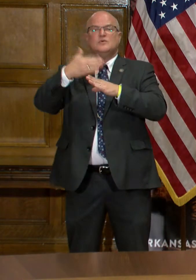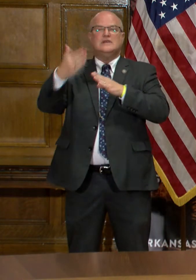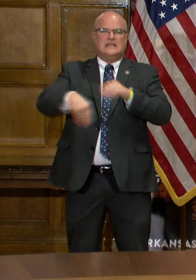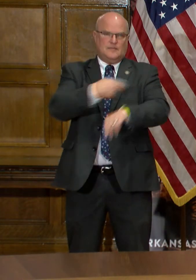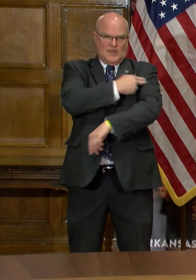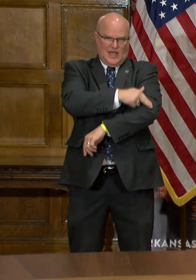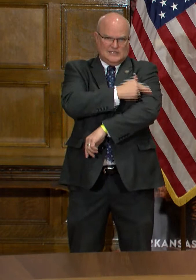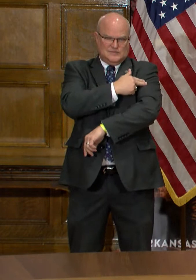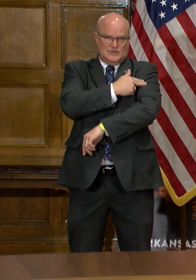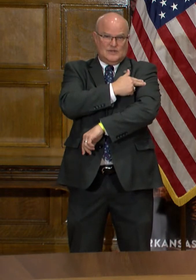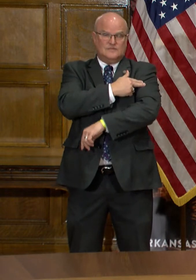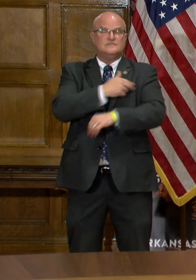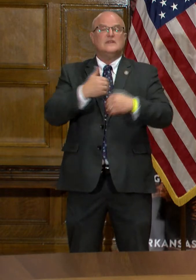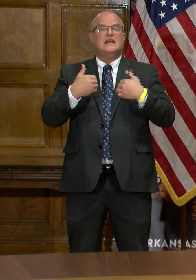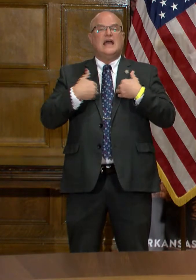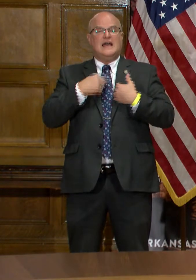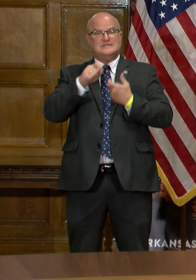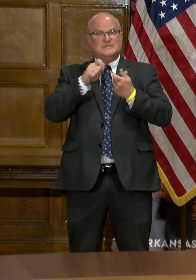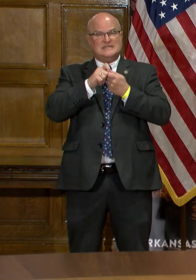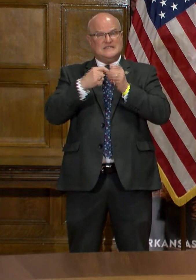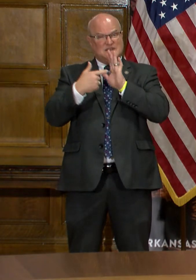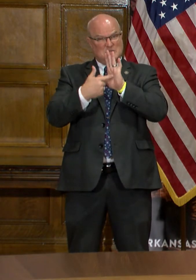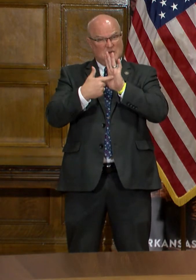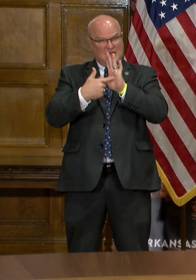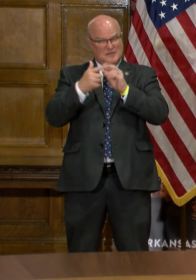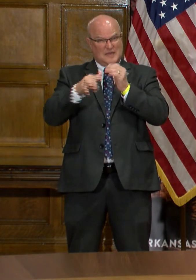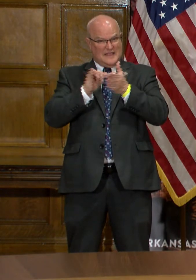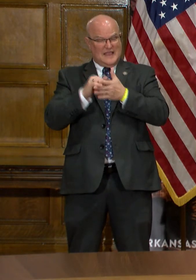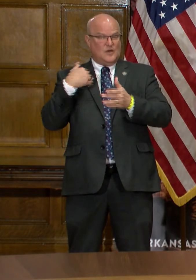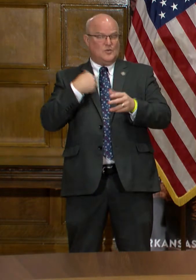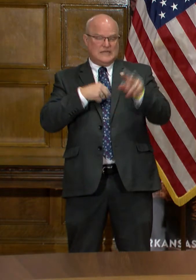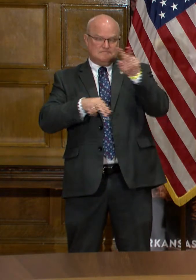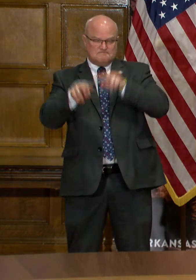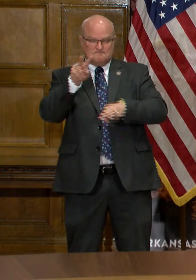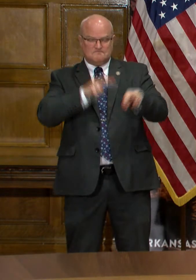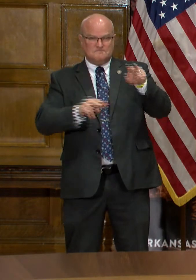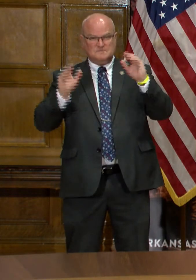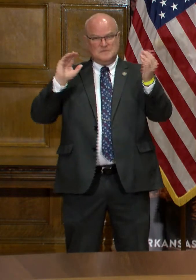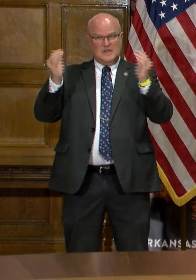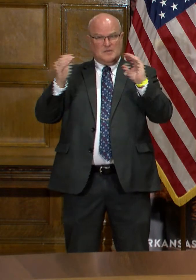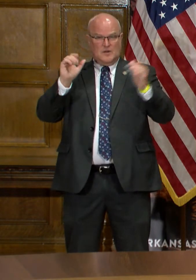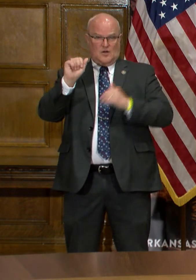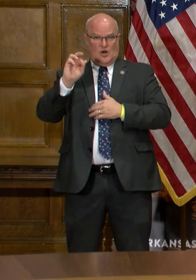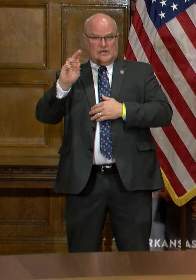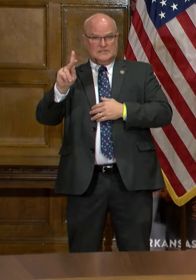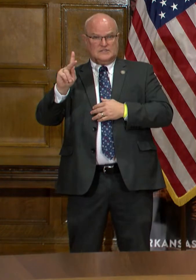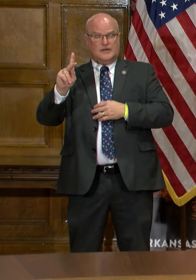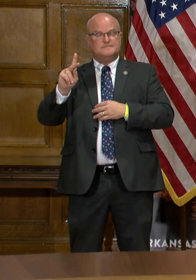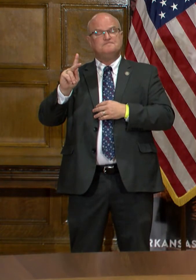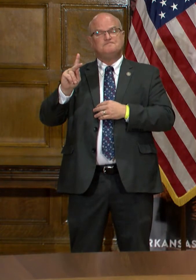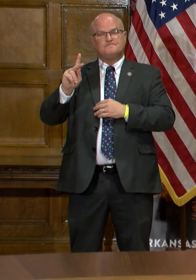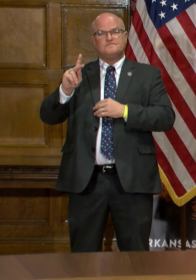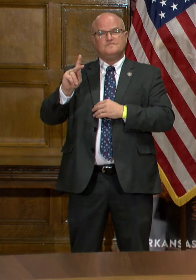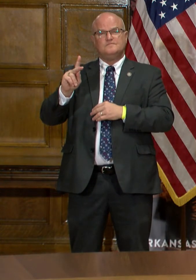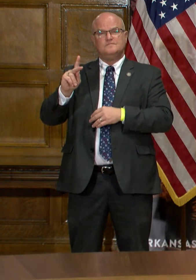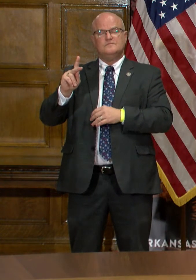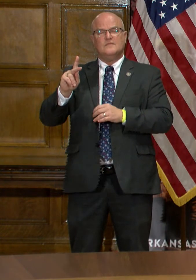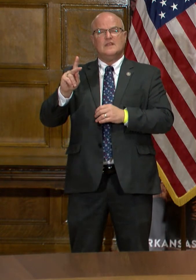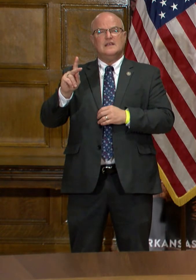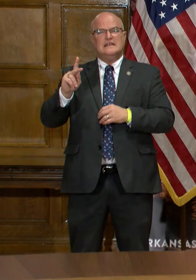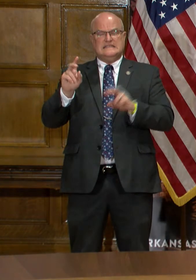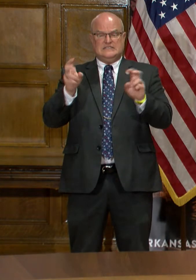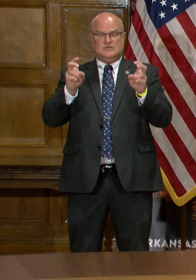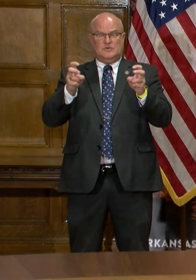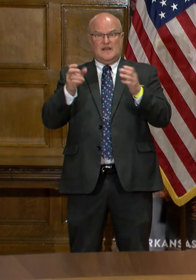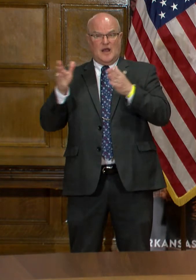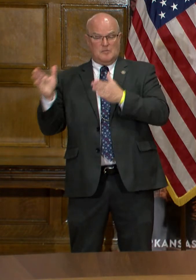hospital. There is specific modeling on that we can look at and compare to Arkansas. In terms of